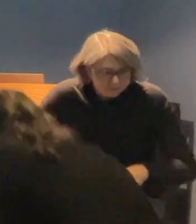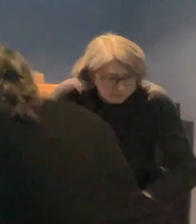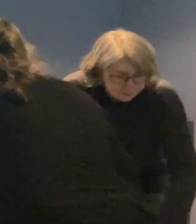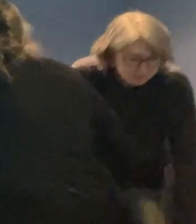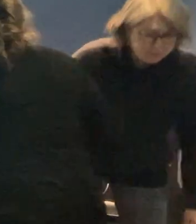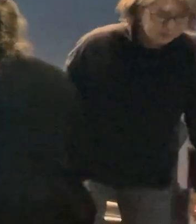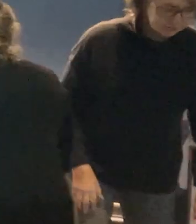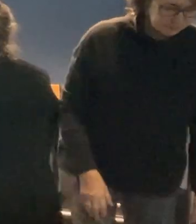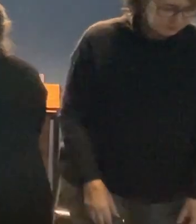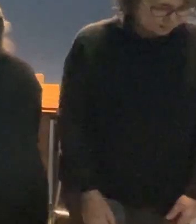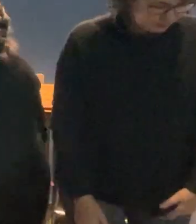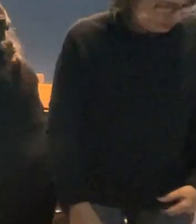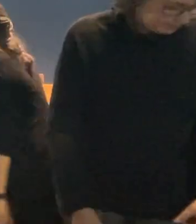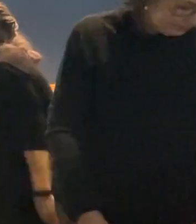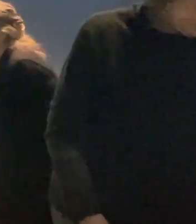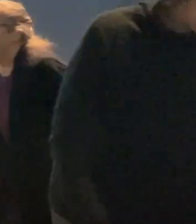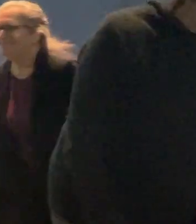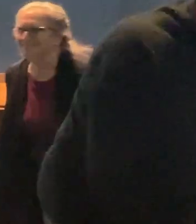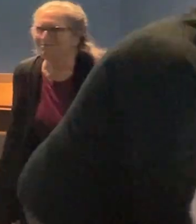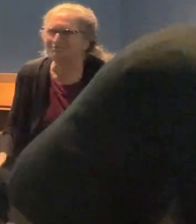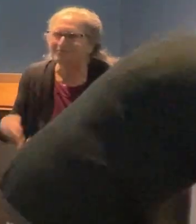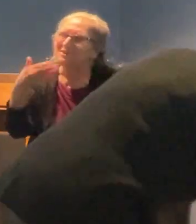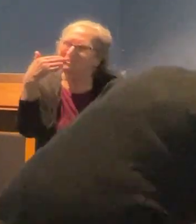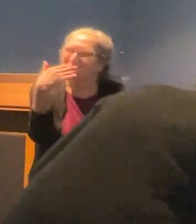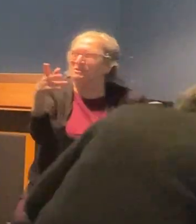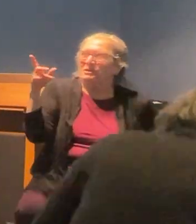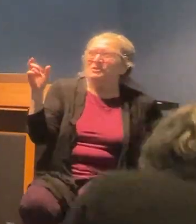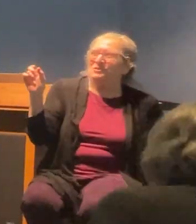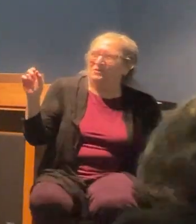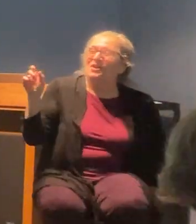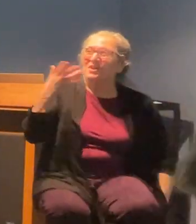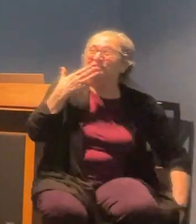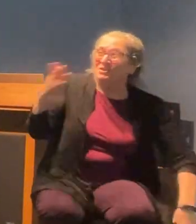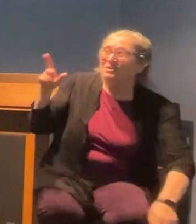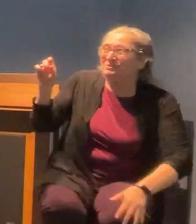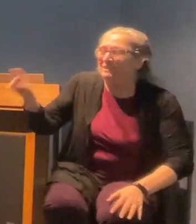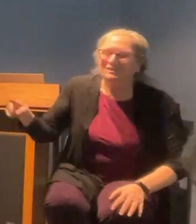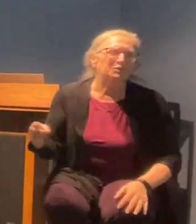It's a good question. No pressure.